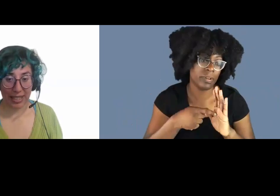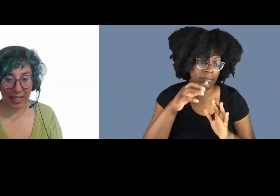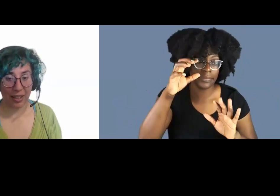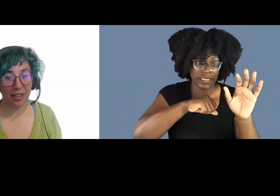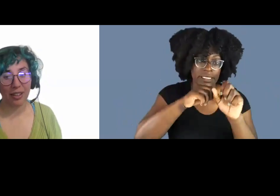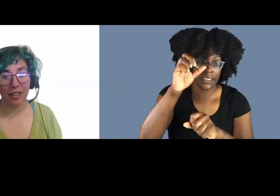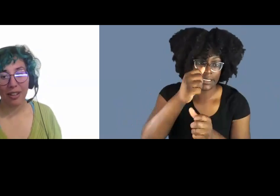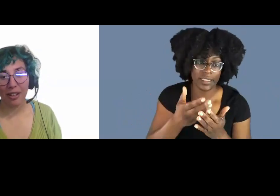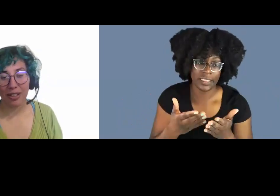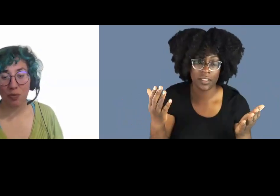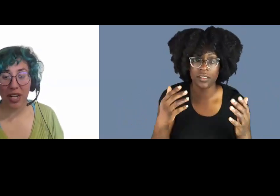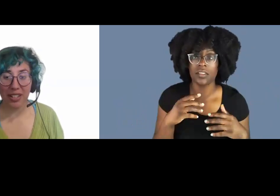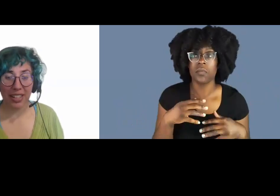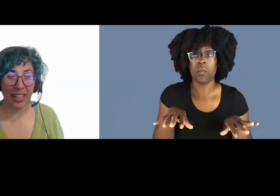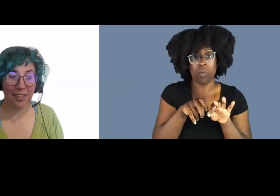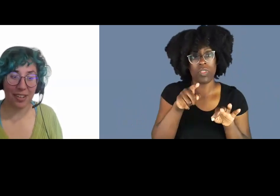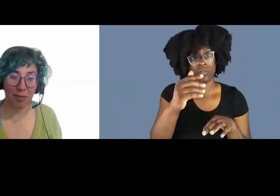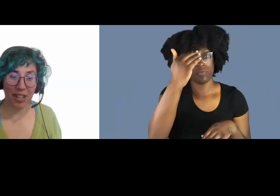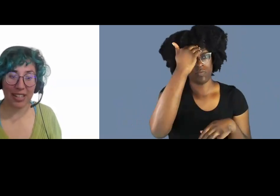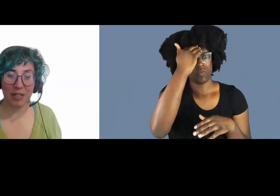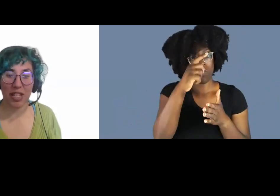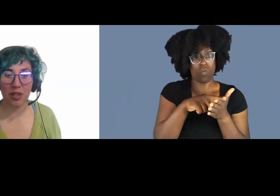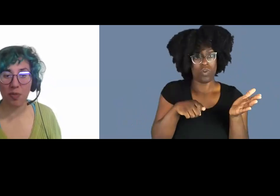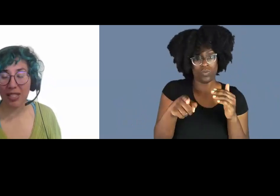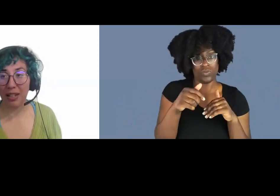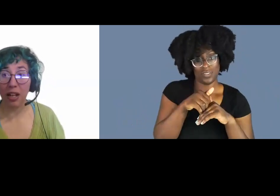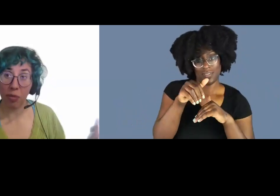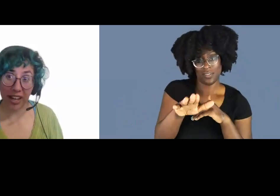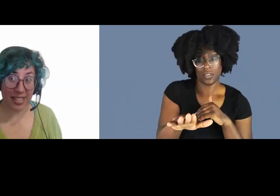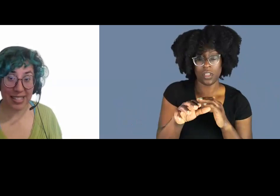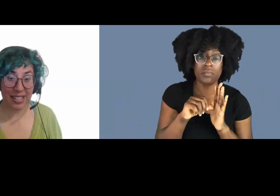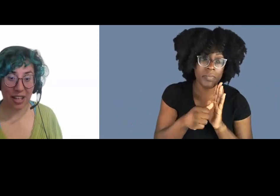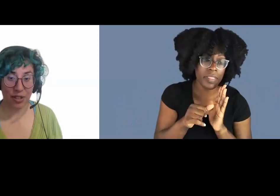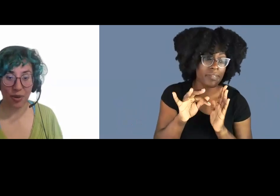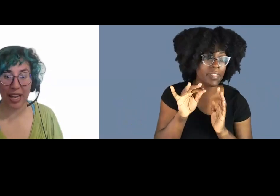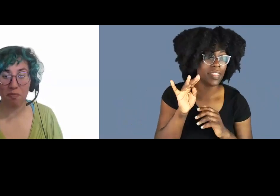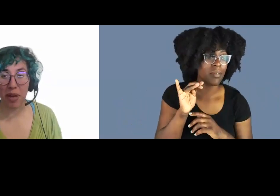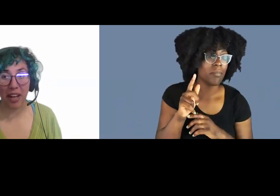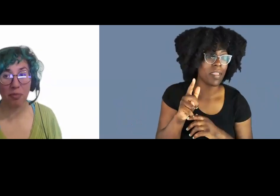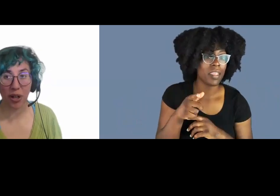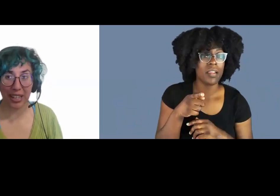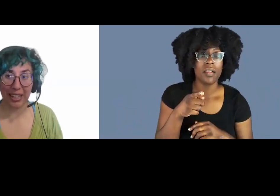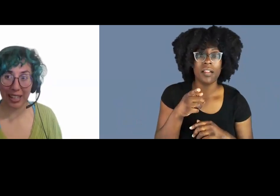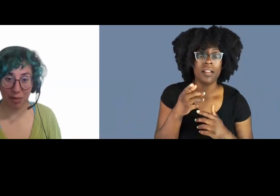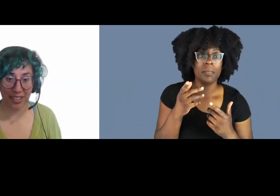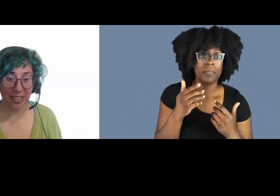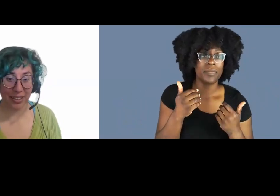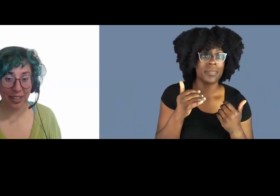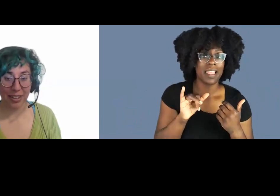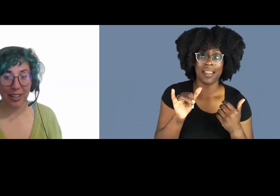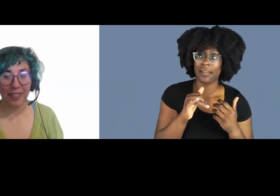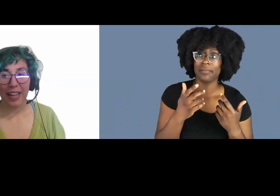you're sending, especially if the email is meant to be sent en masse. So a big marketing